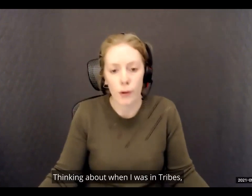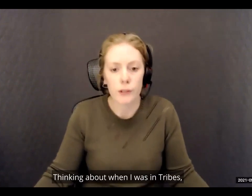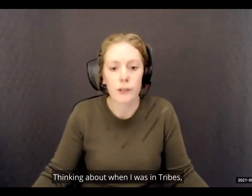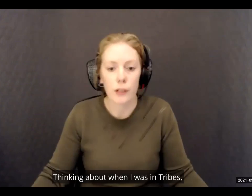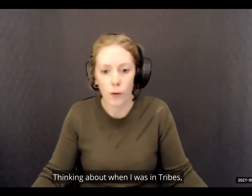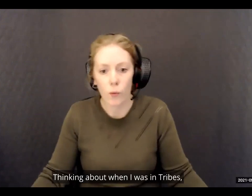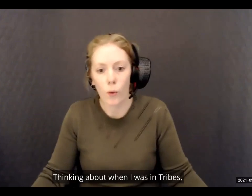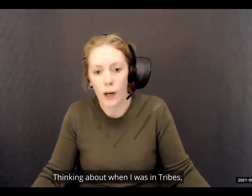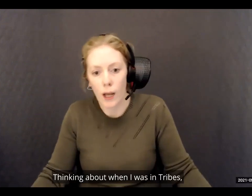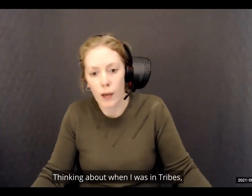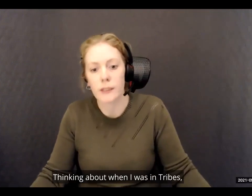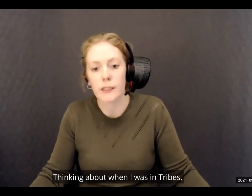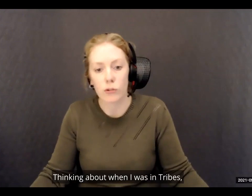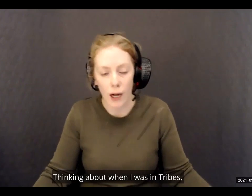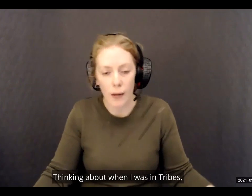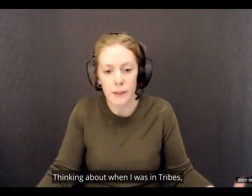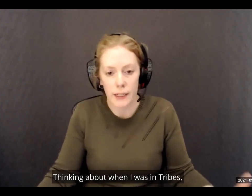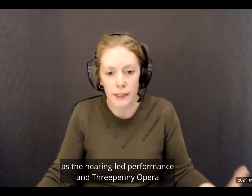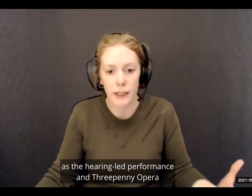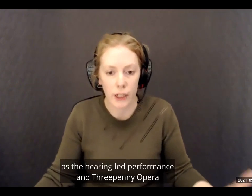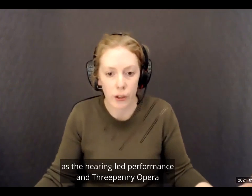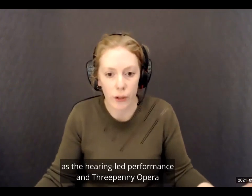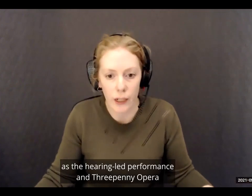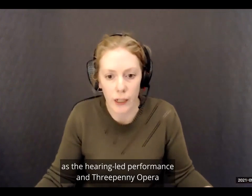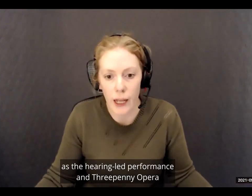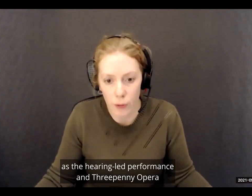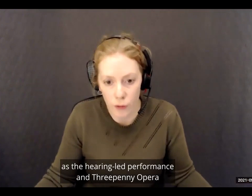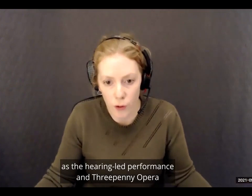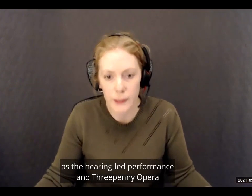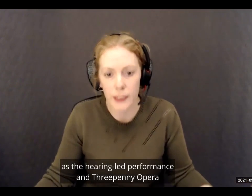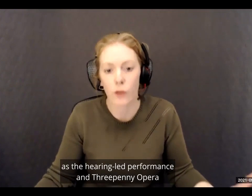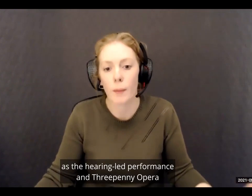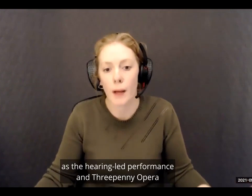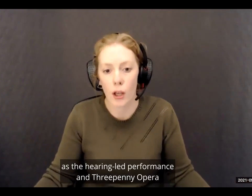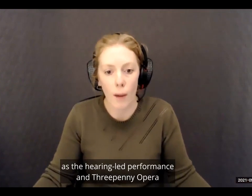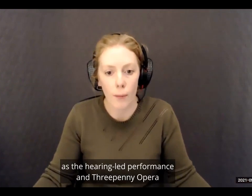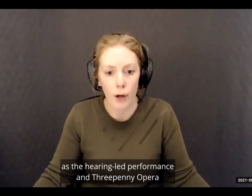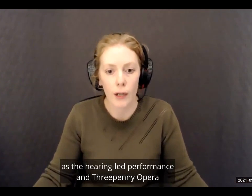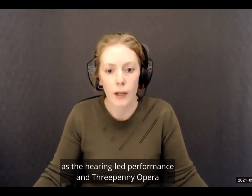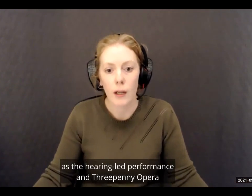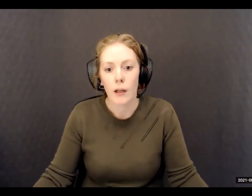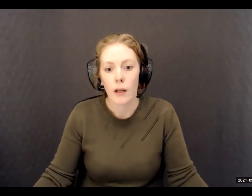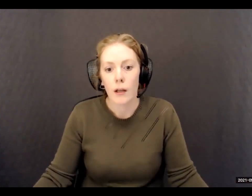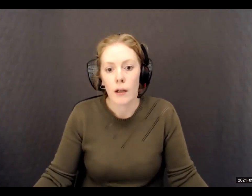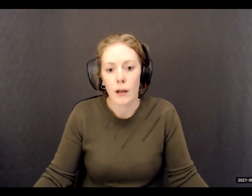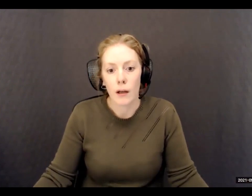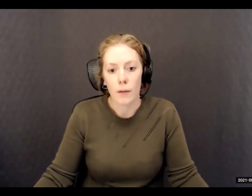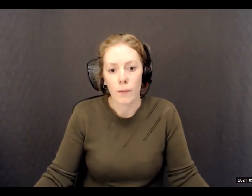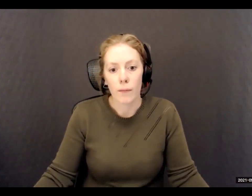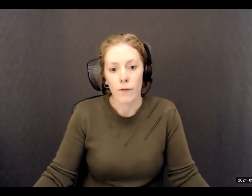thinking about when I was in tribes as the hearing led performance and Three Penny Opera